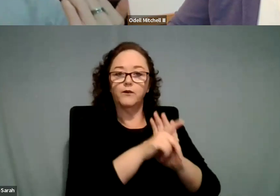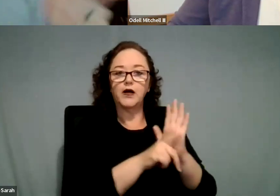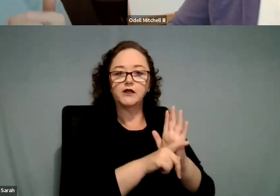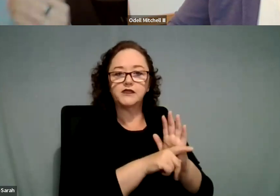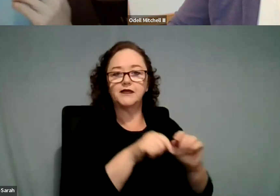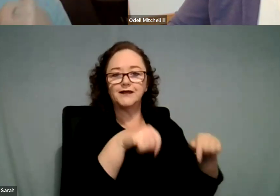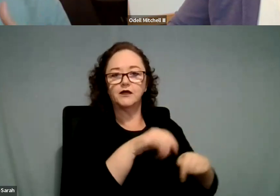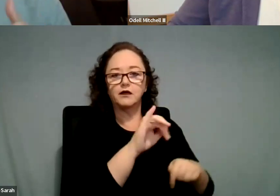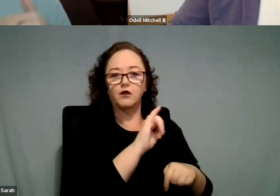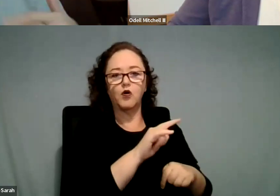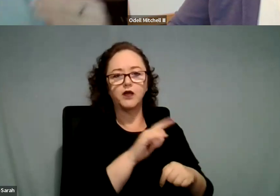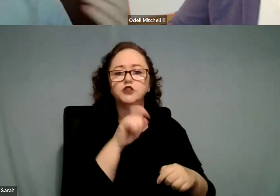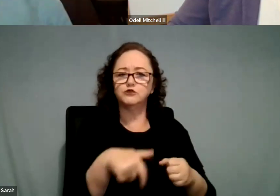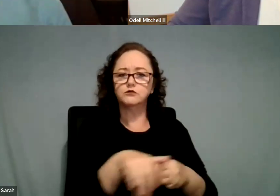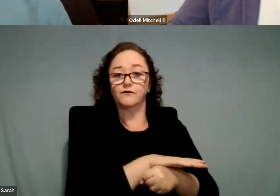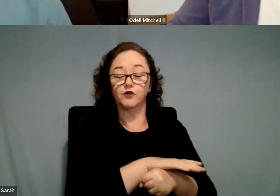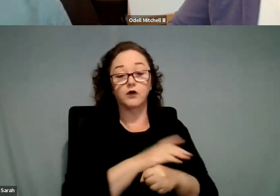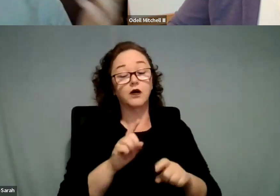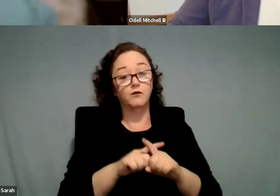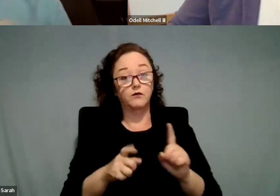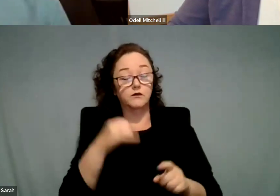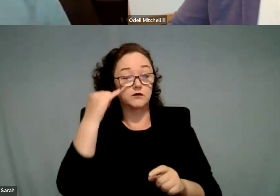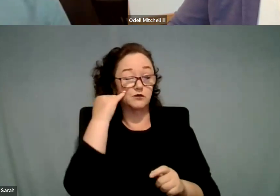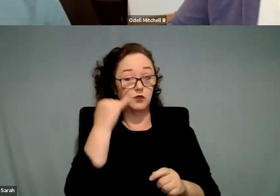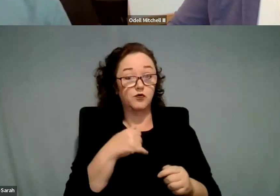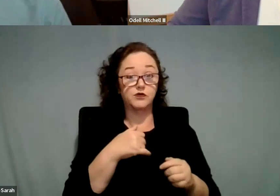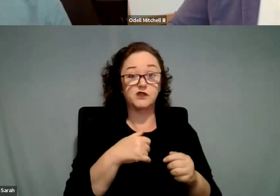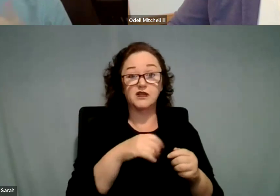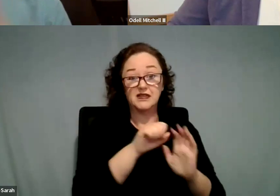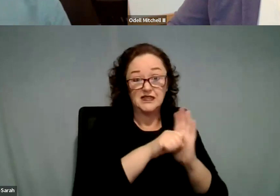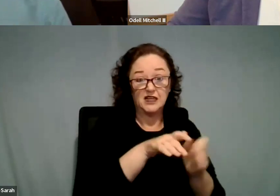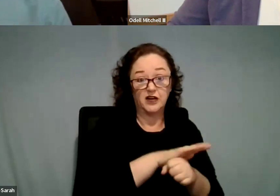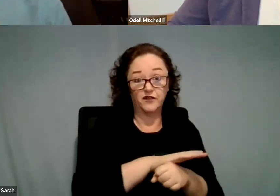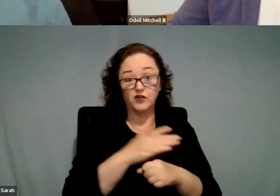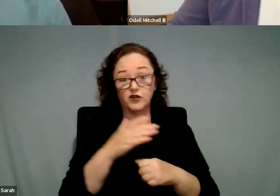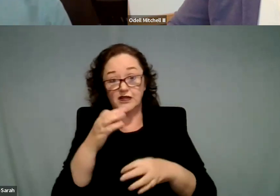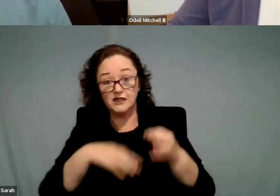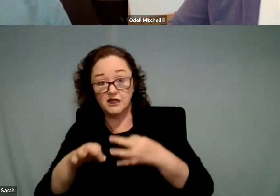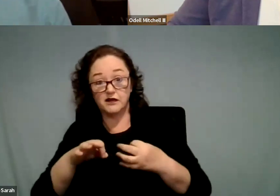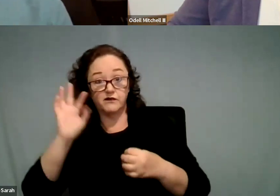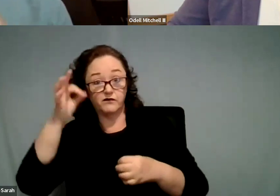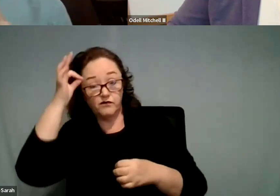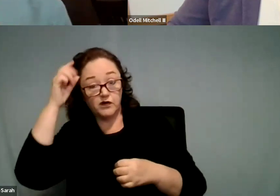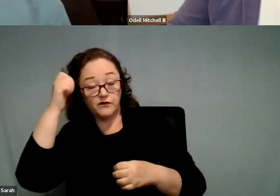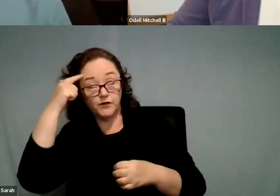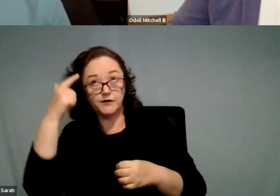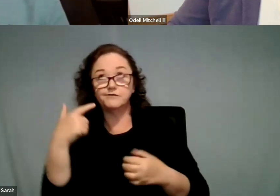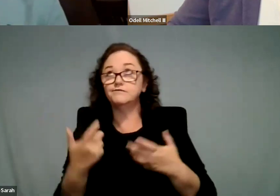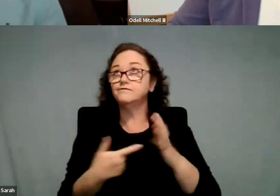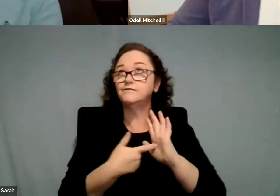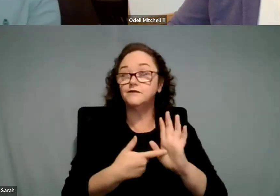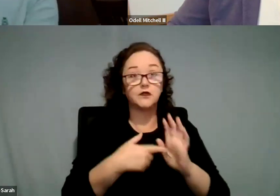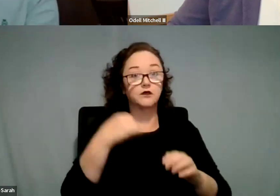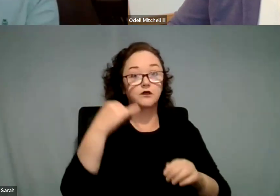policies are also regulated by the states rather than the federal government. So let's suppose you're in Illinois and you move across